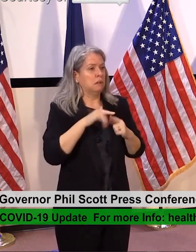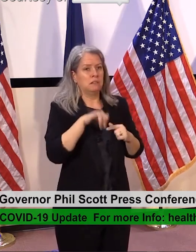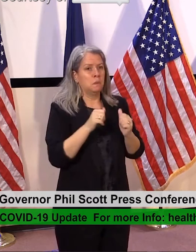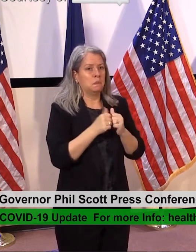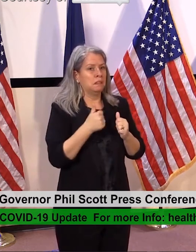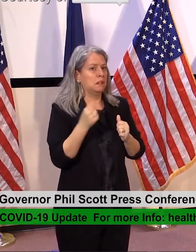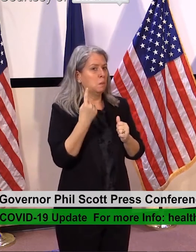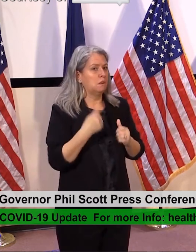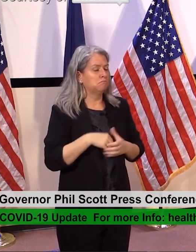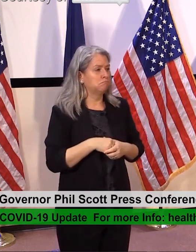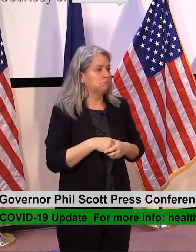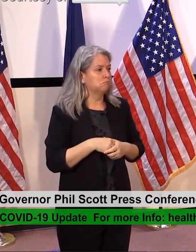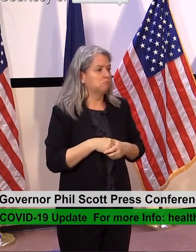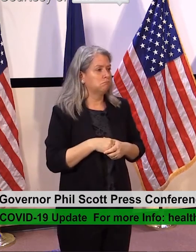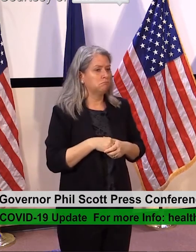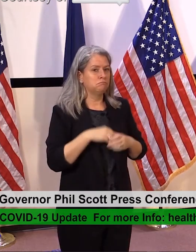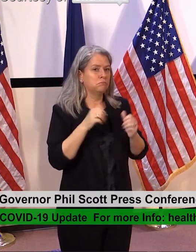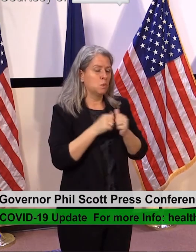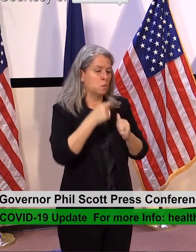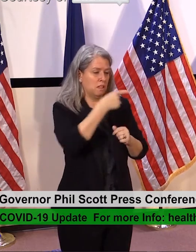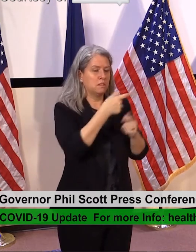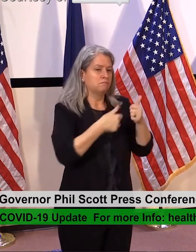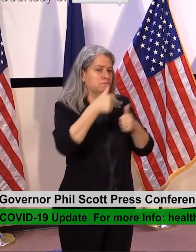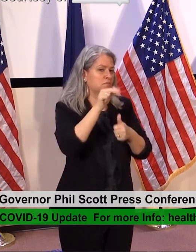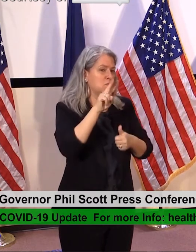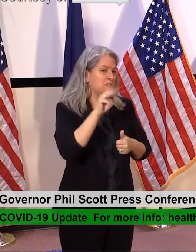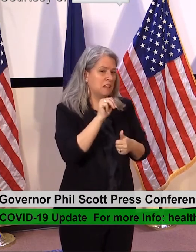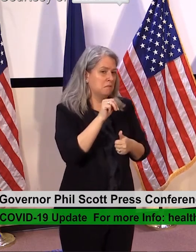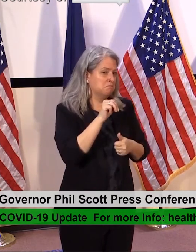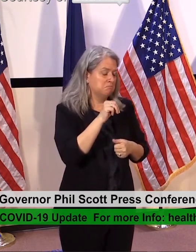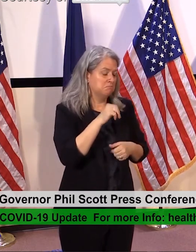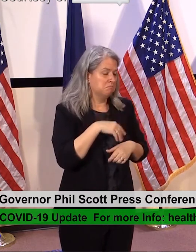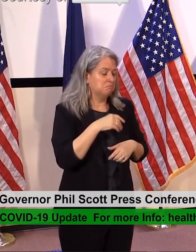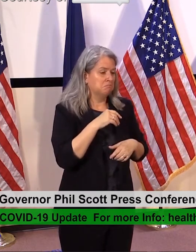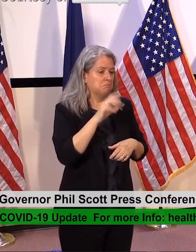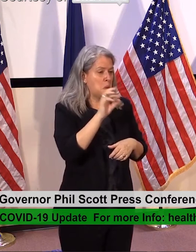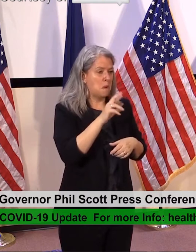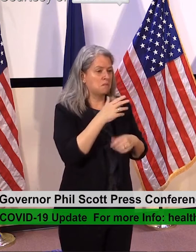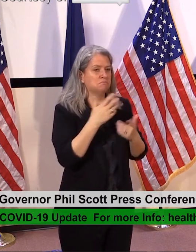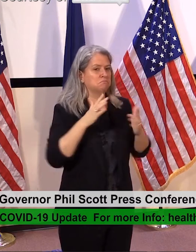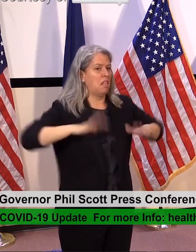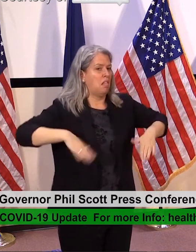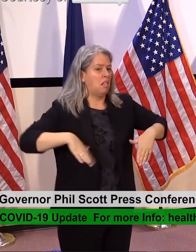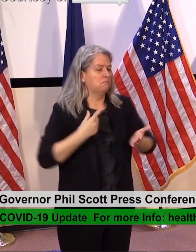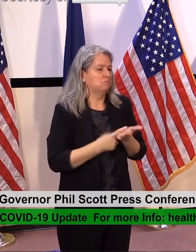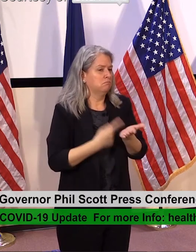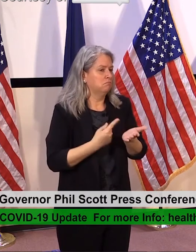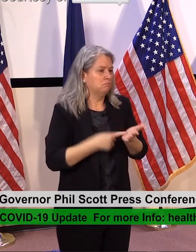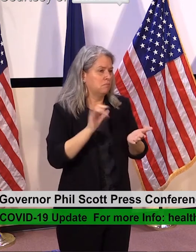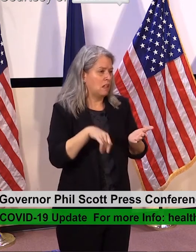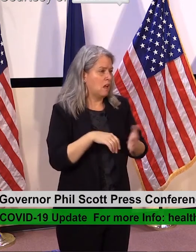conversations with the Suresh Garamella or anybody from UVM at this point in time, but I know that they're